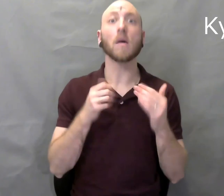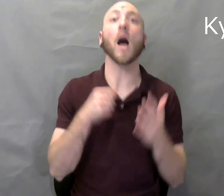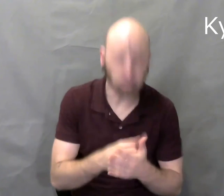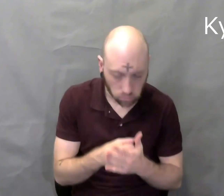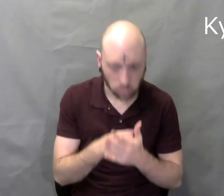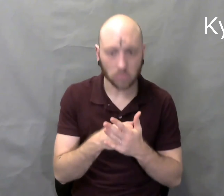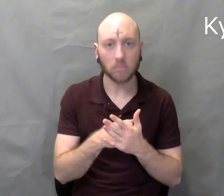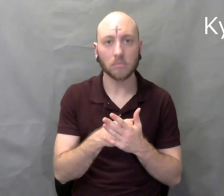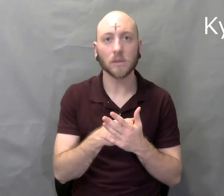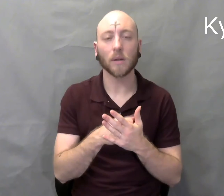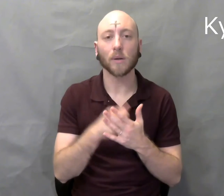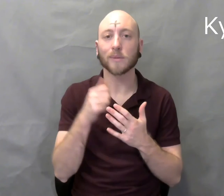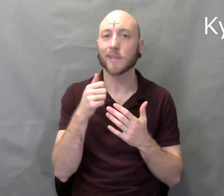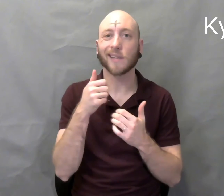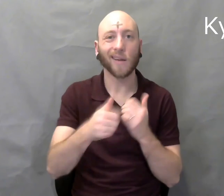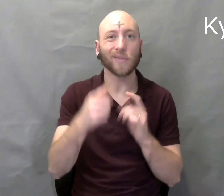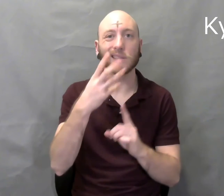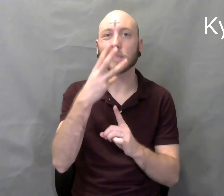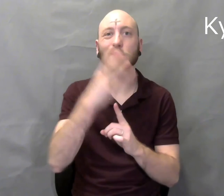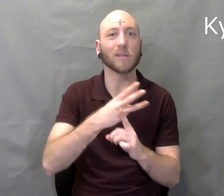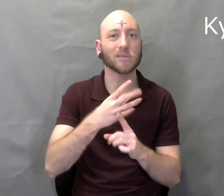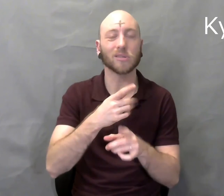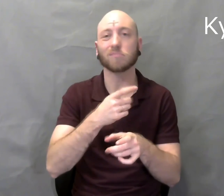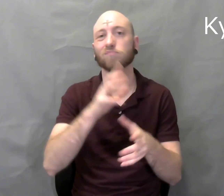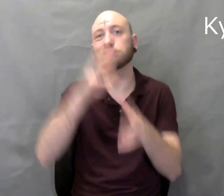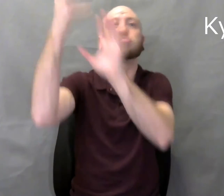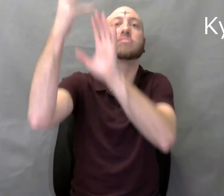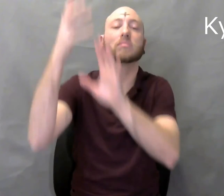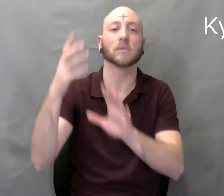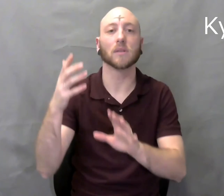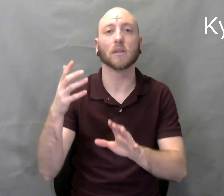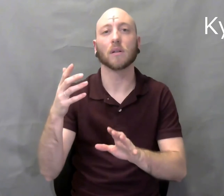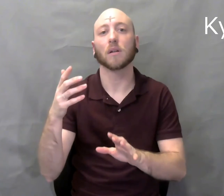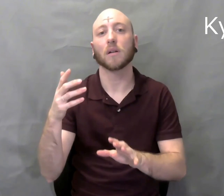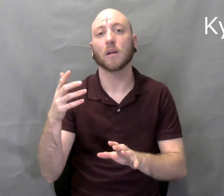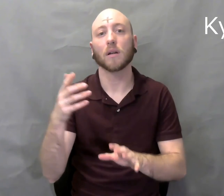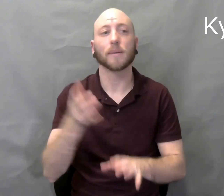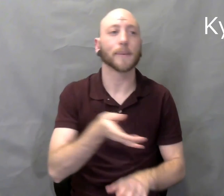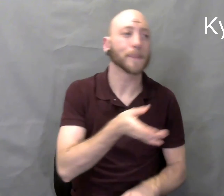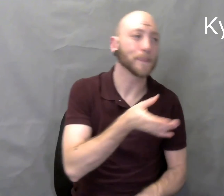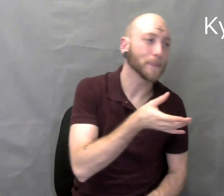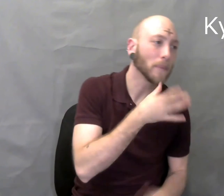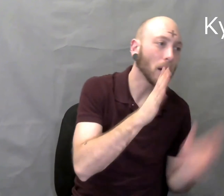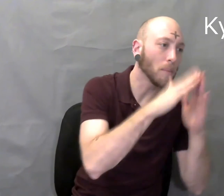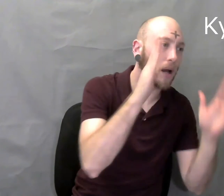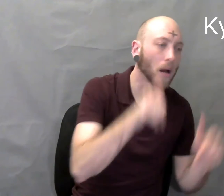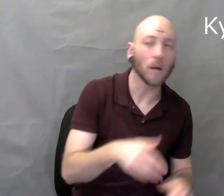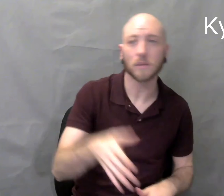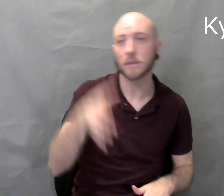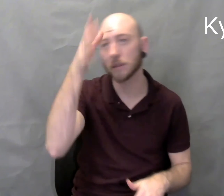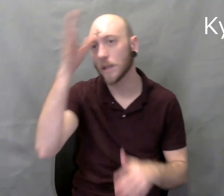just turn around and every 6 months I would just ruin everything and I would bounce back and forth between my mom and my dad's house.